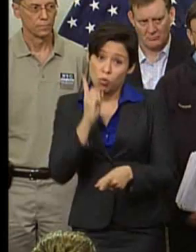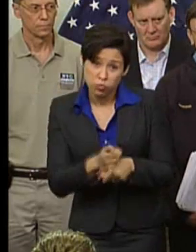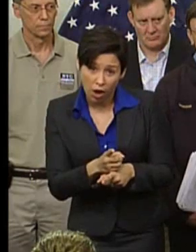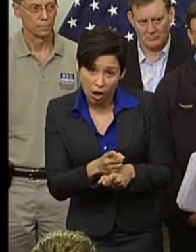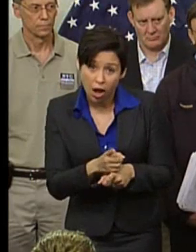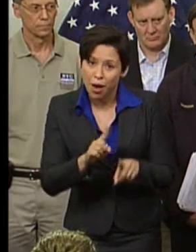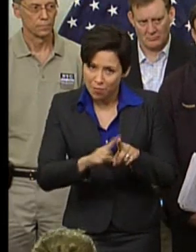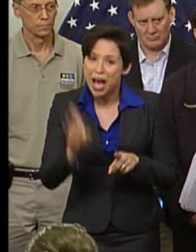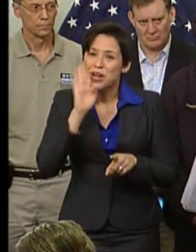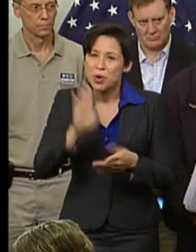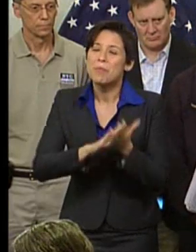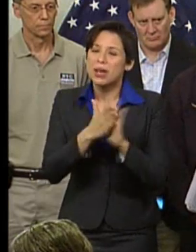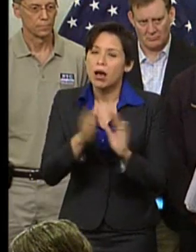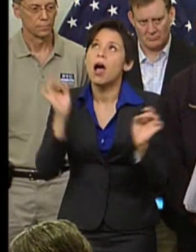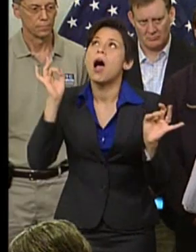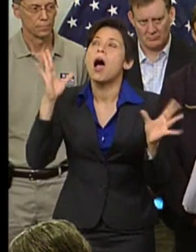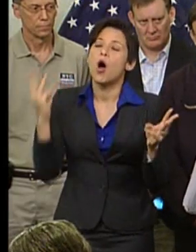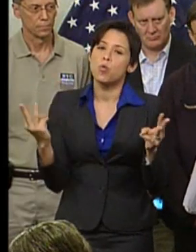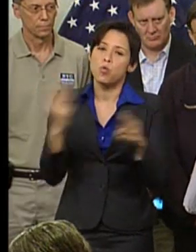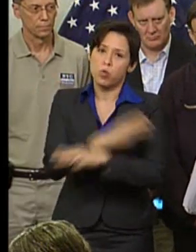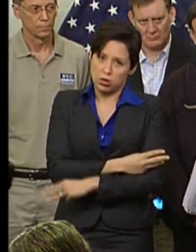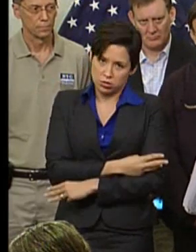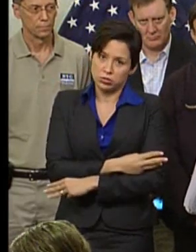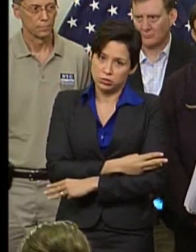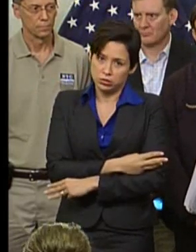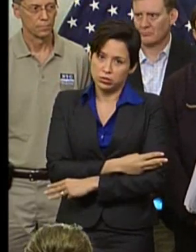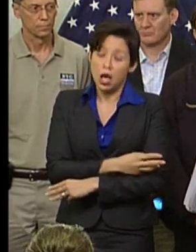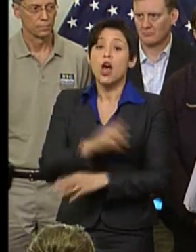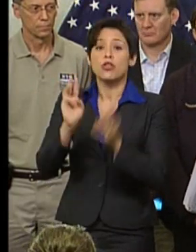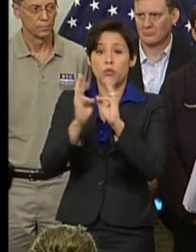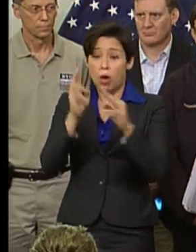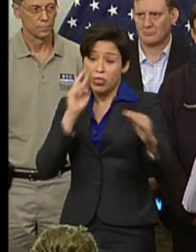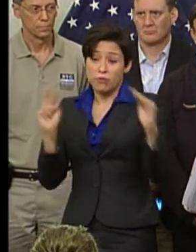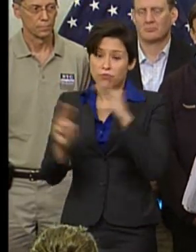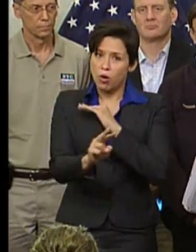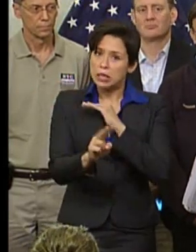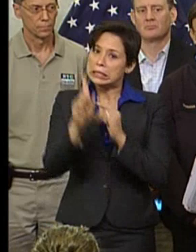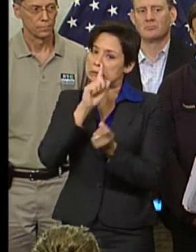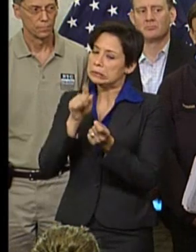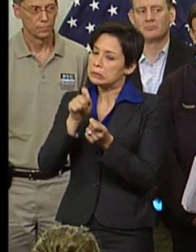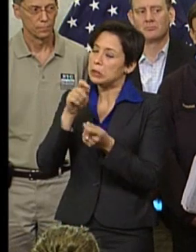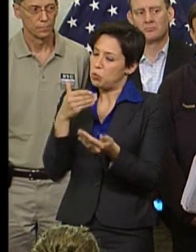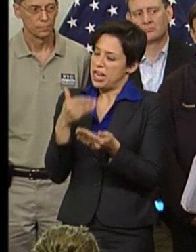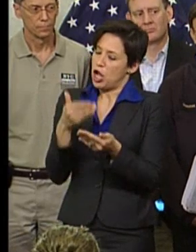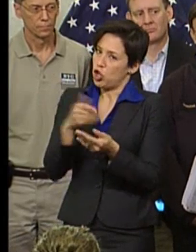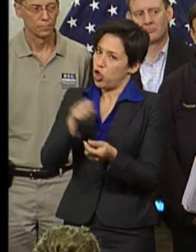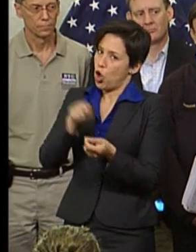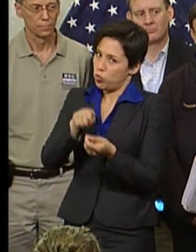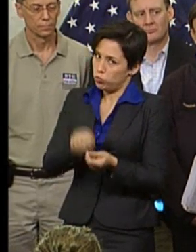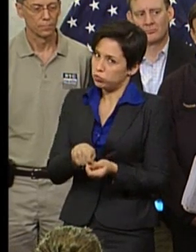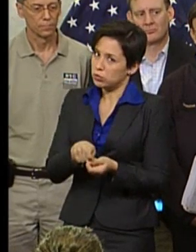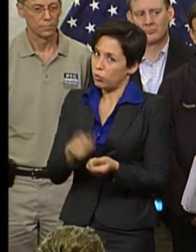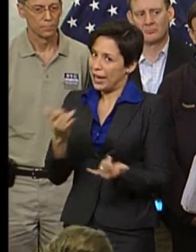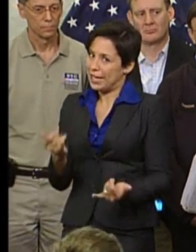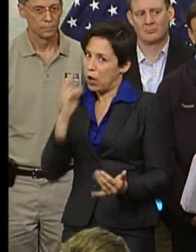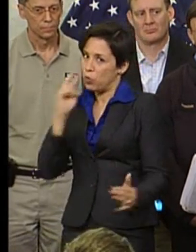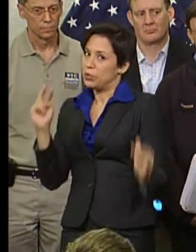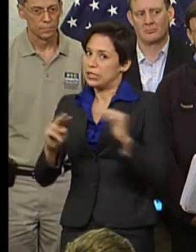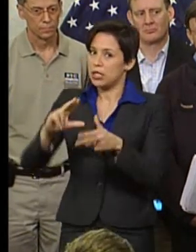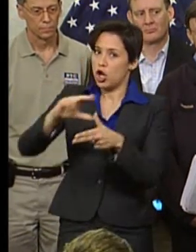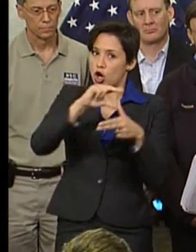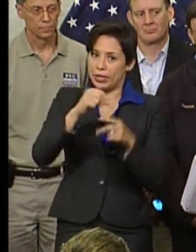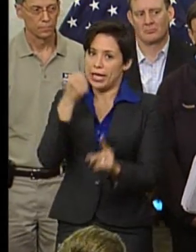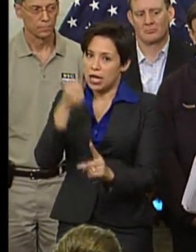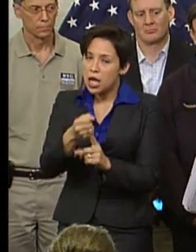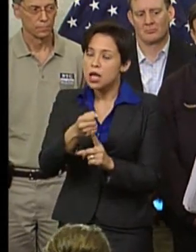it is going to be. The forecasts are reasonably accurate, this close to when we're predicting something, and it's